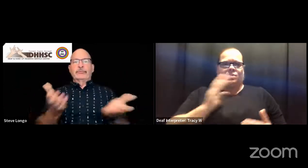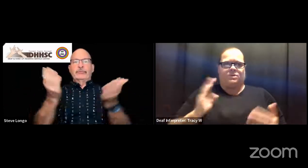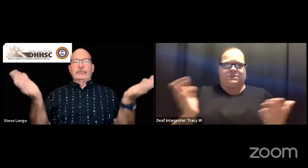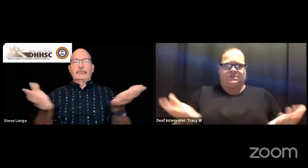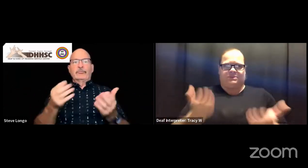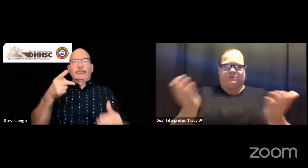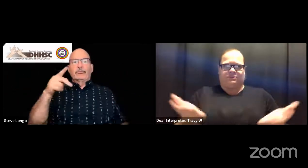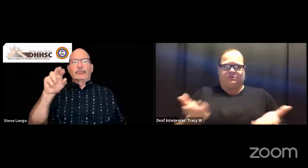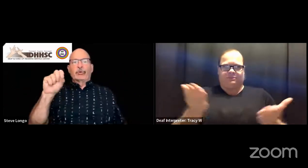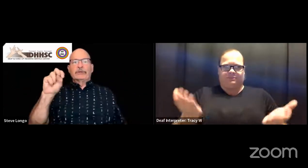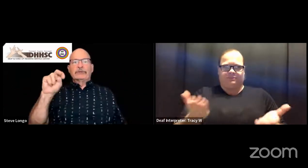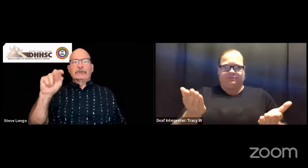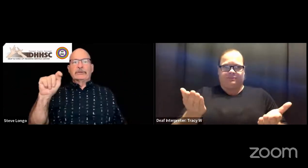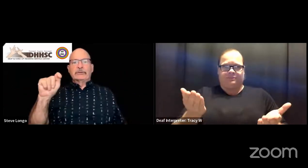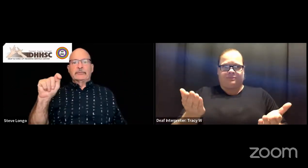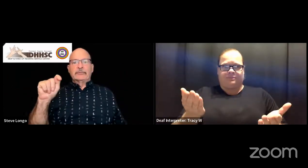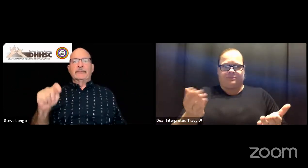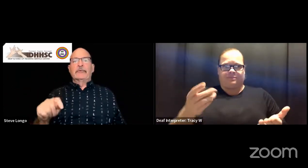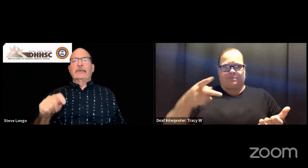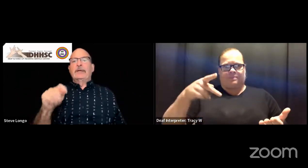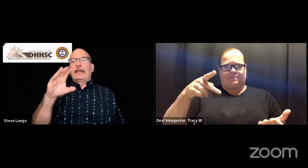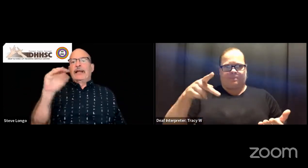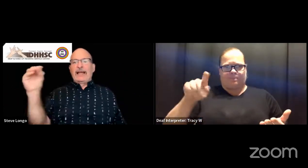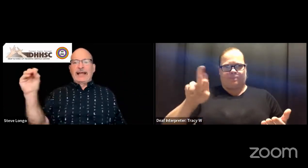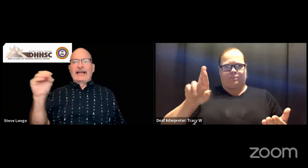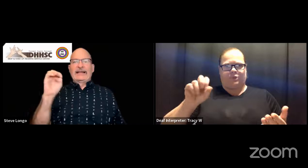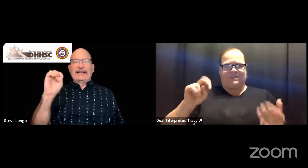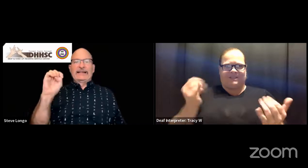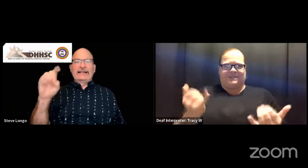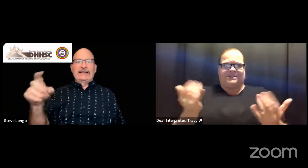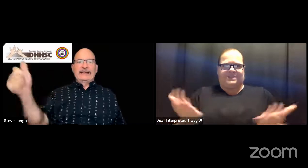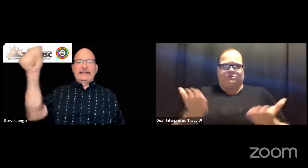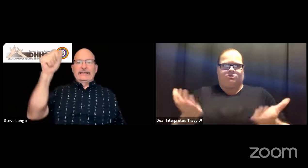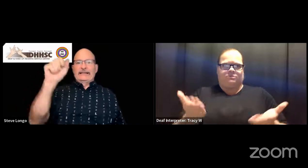We have all board members present.